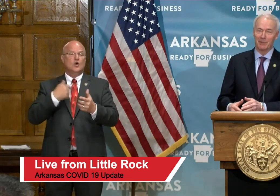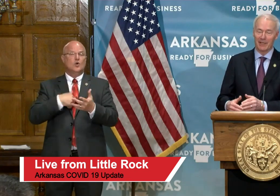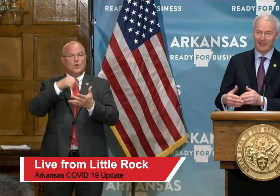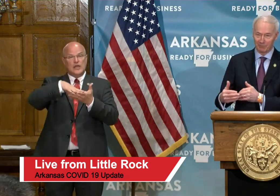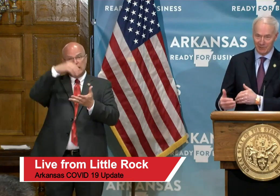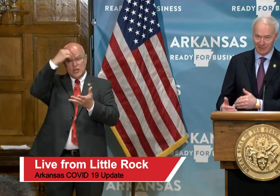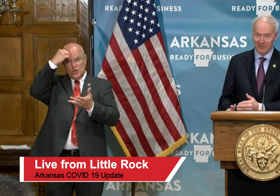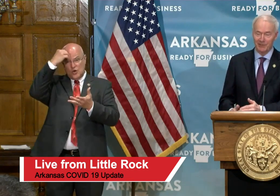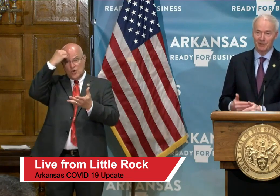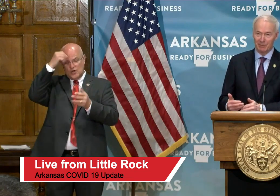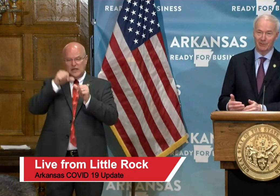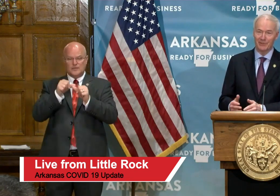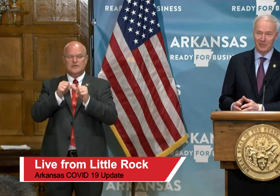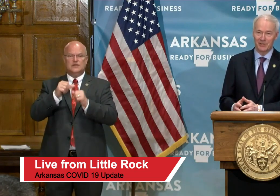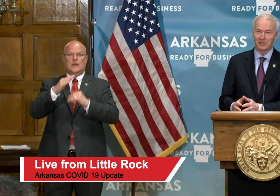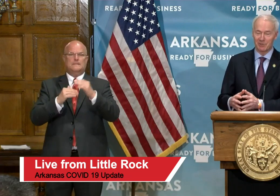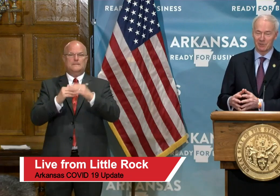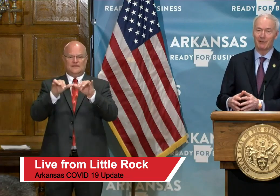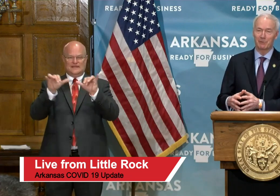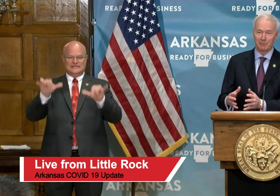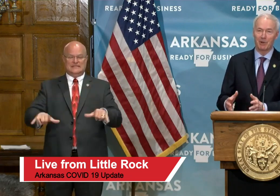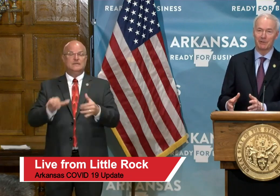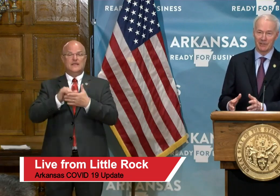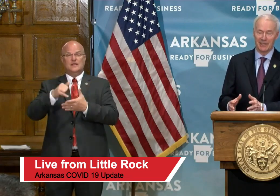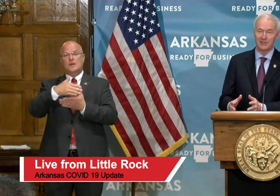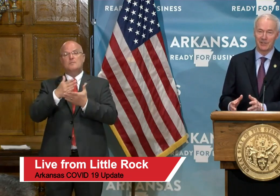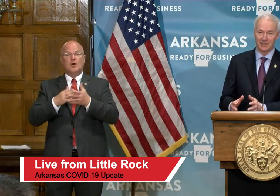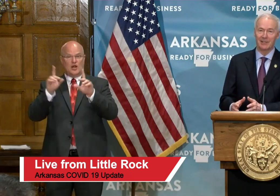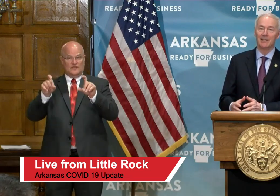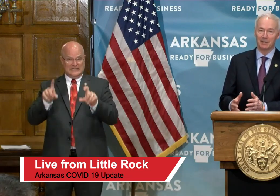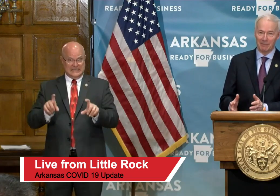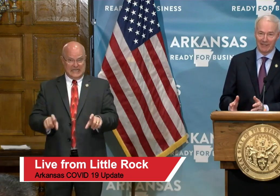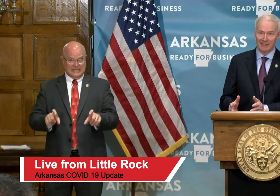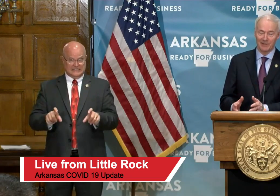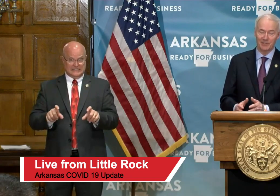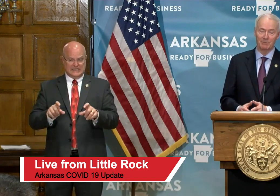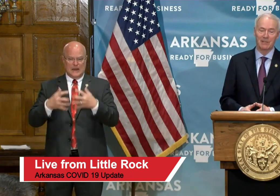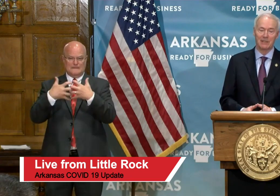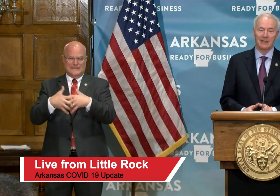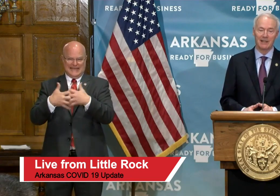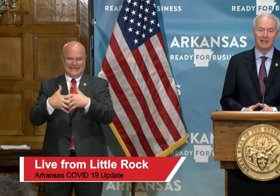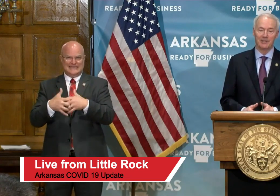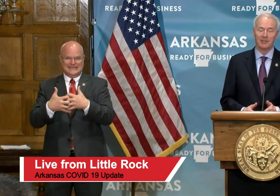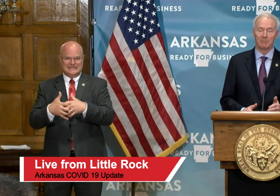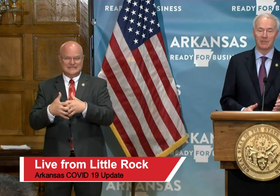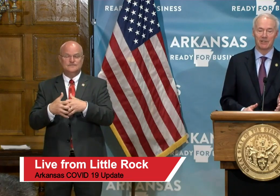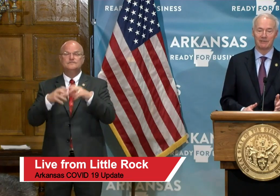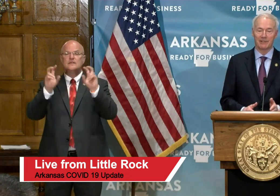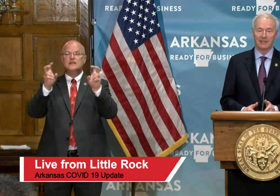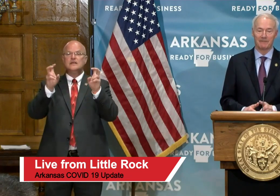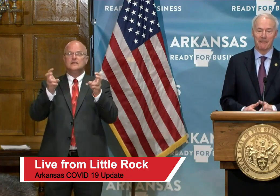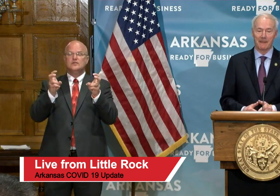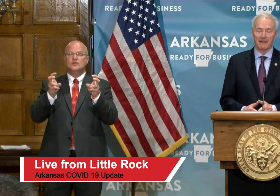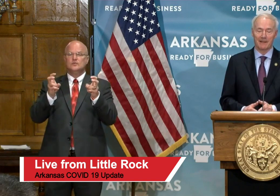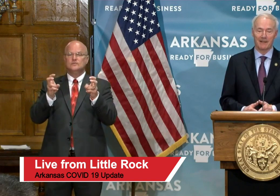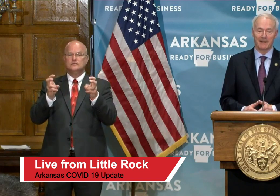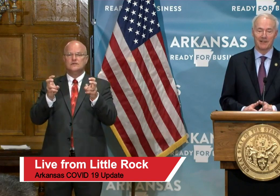we learned from that. We continued to build the system, so that was part of the testing mechanism. In terms